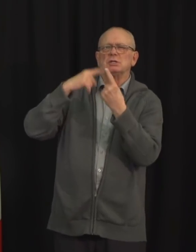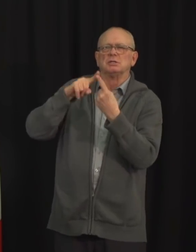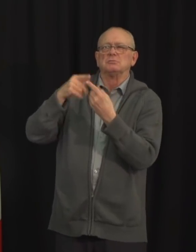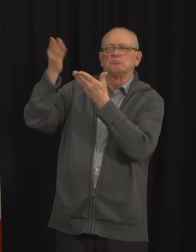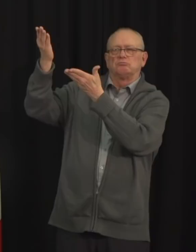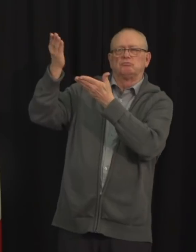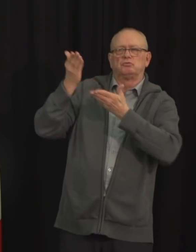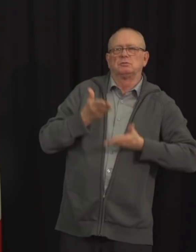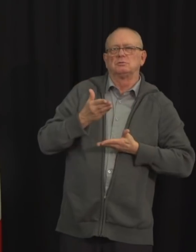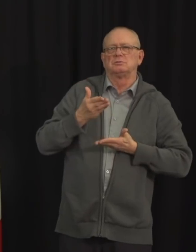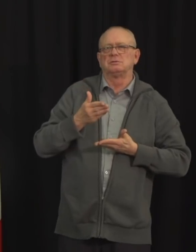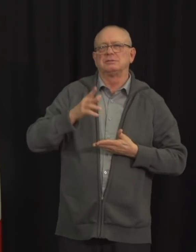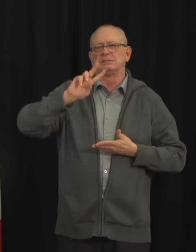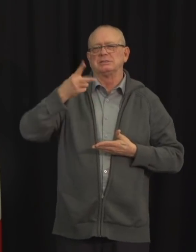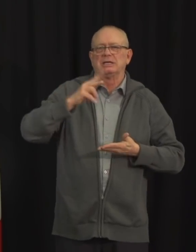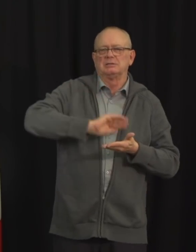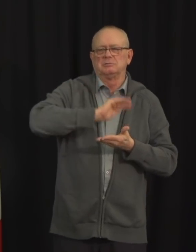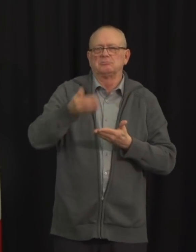as soon as the timing of that shipment is confirmed.